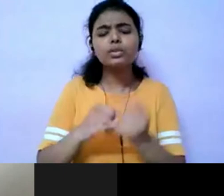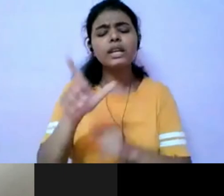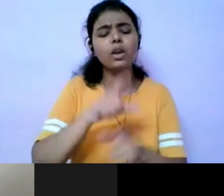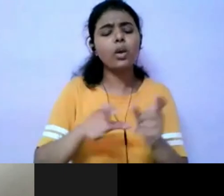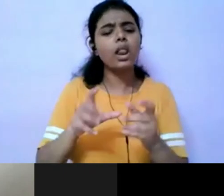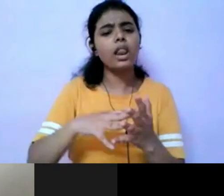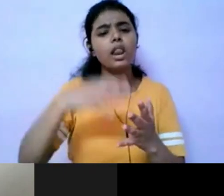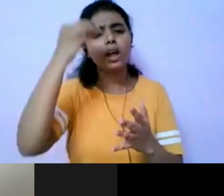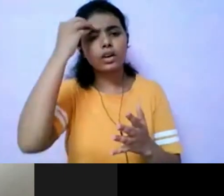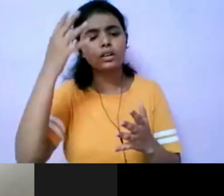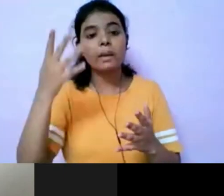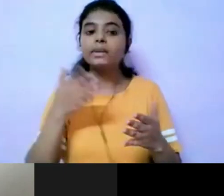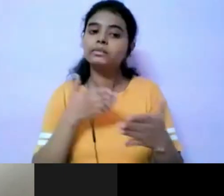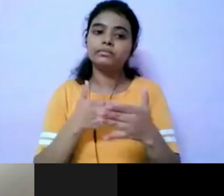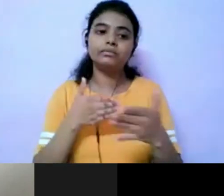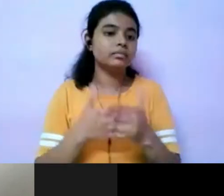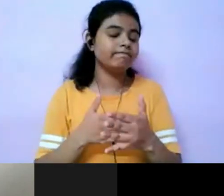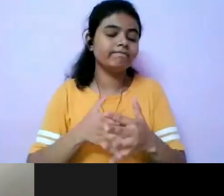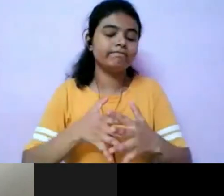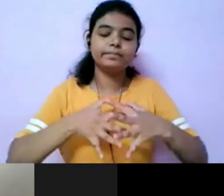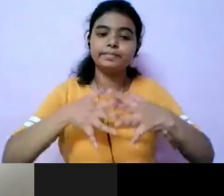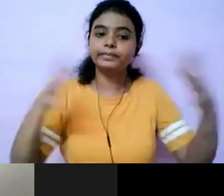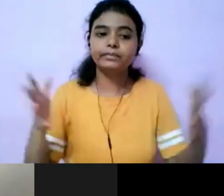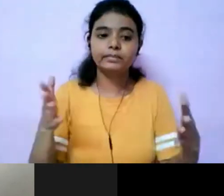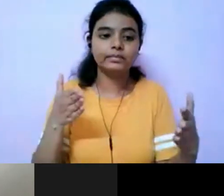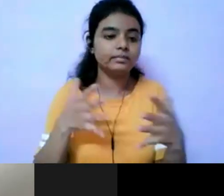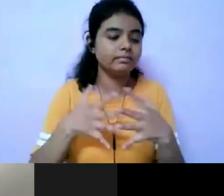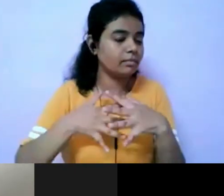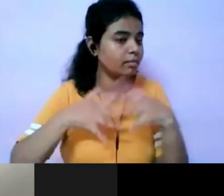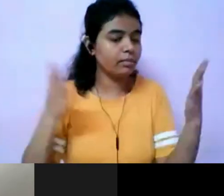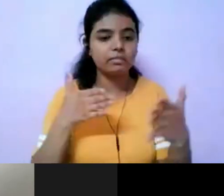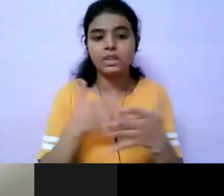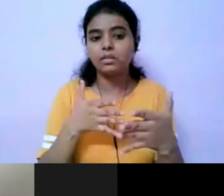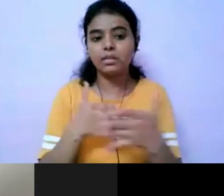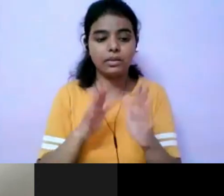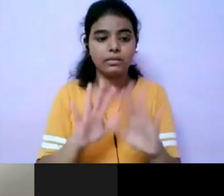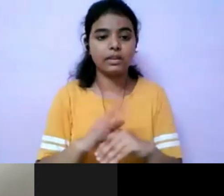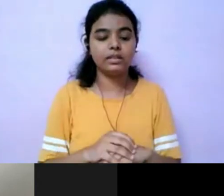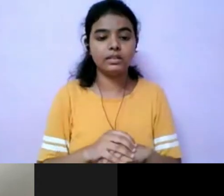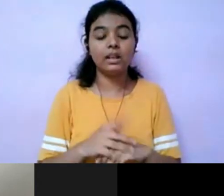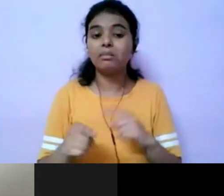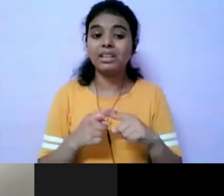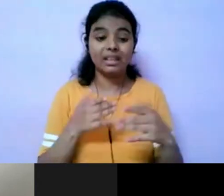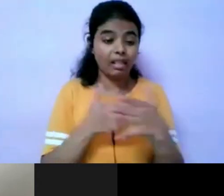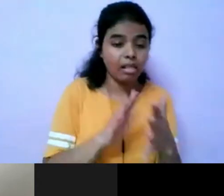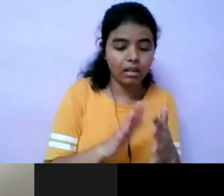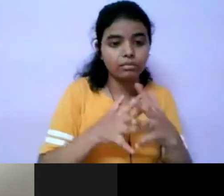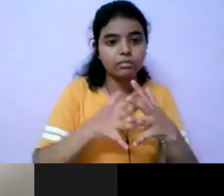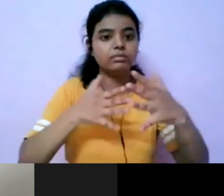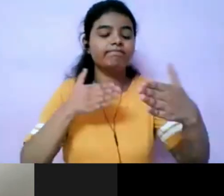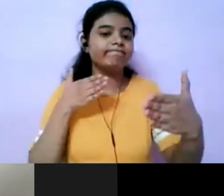the obstacles are still tremendous. They're tremendous and they're huge, right? I